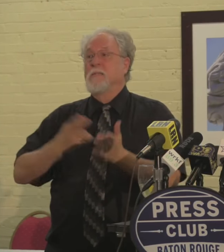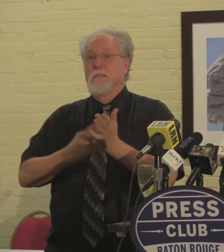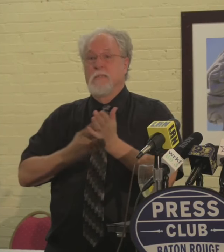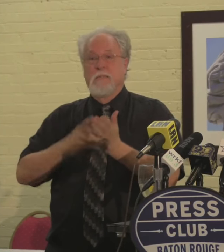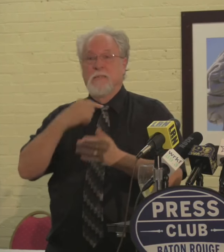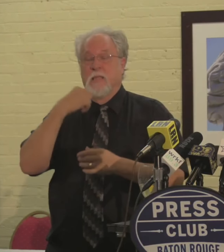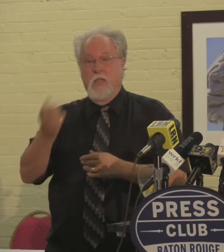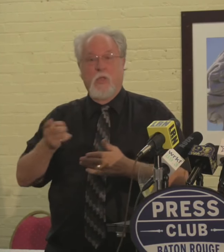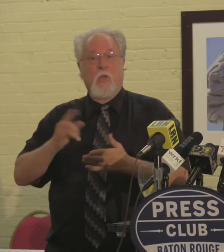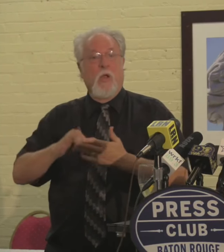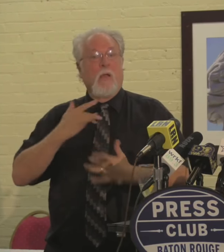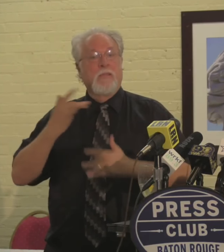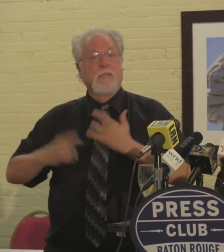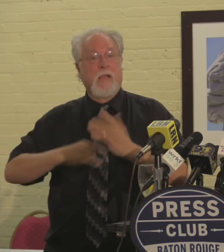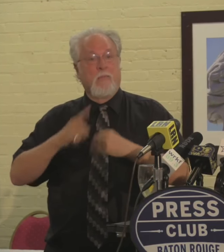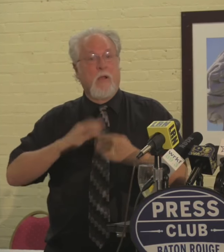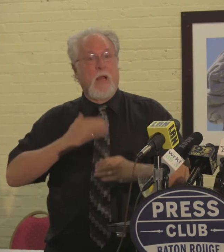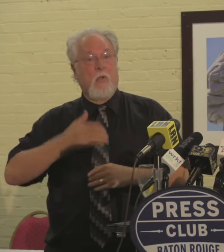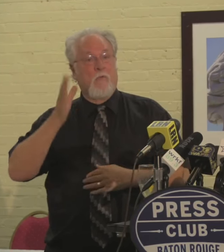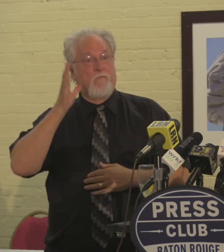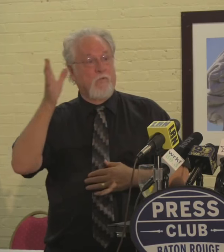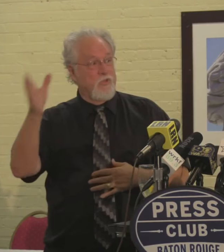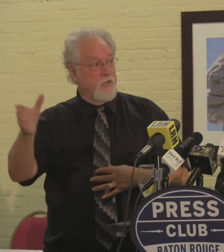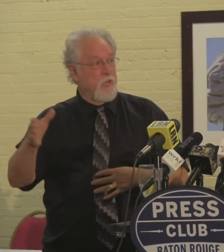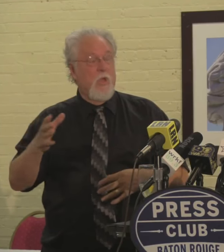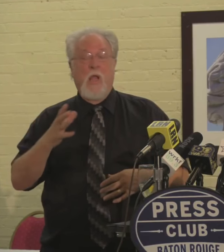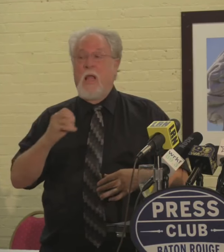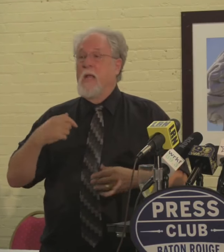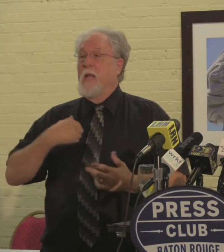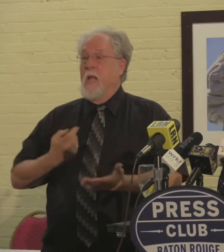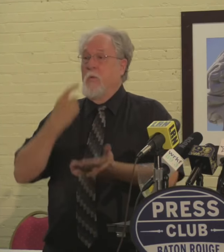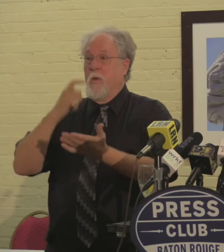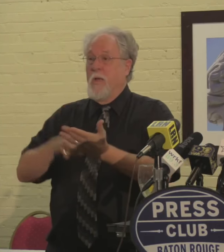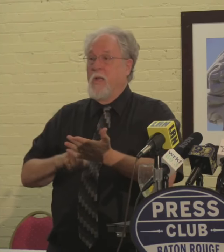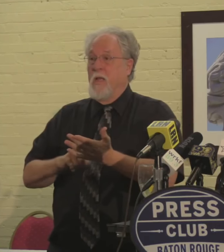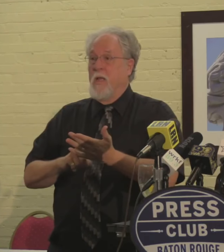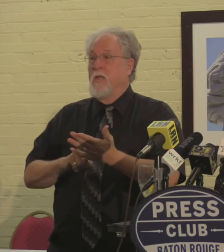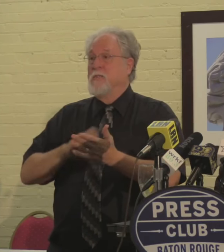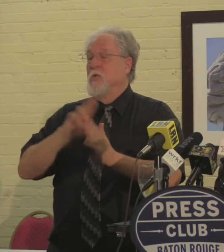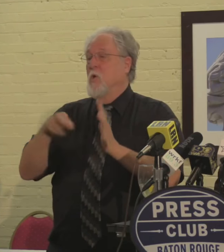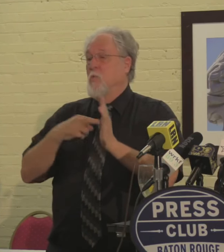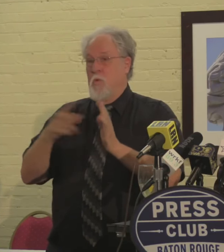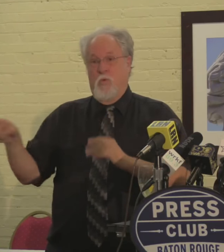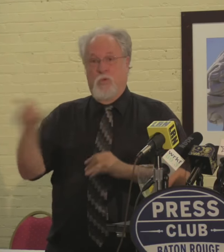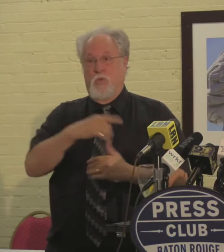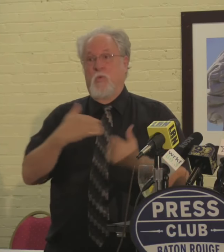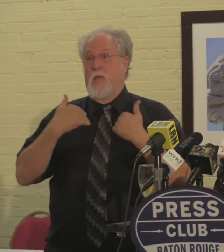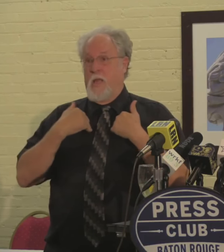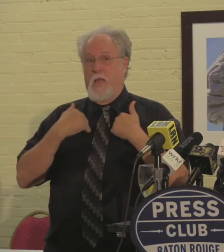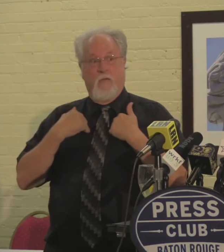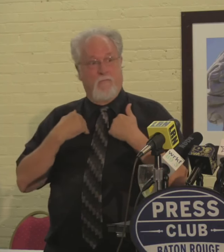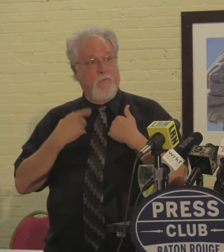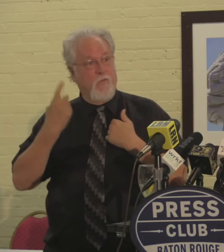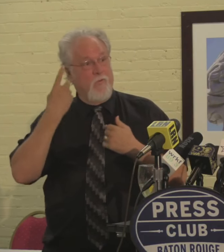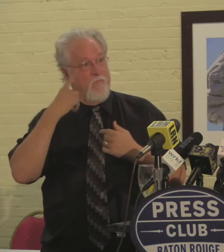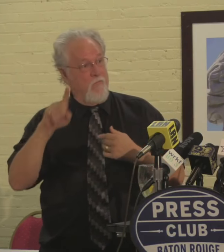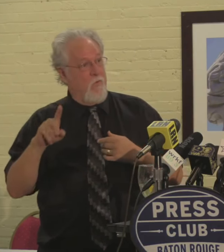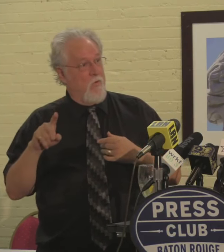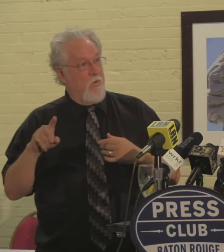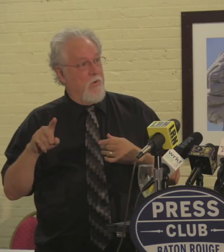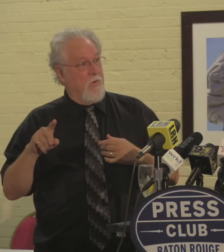I'm excited about our future, and I recognize the role that you all play when it comes